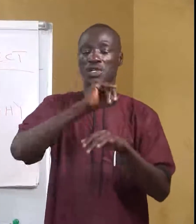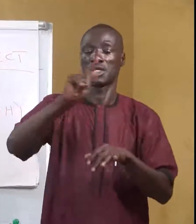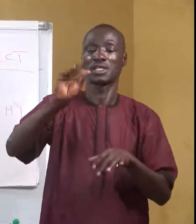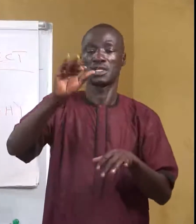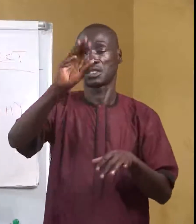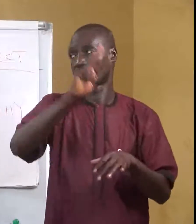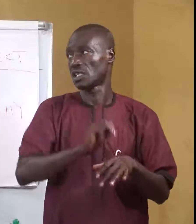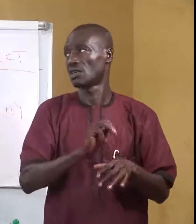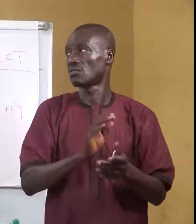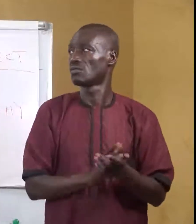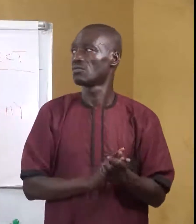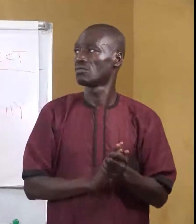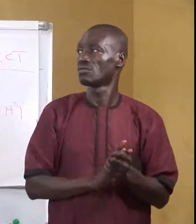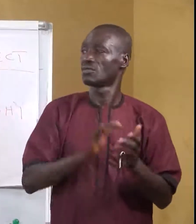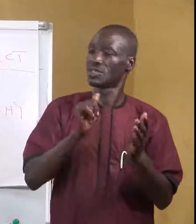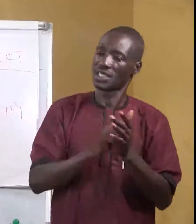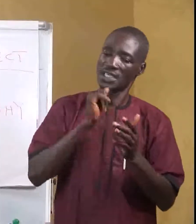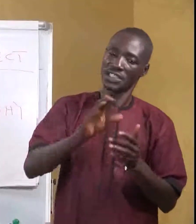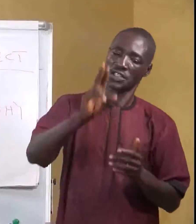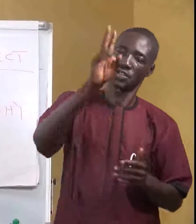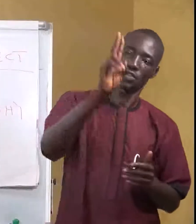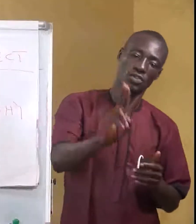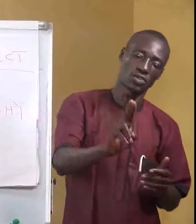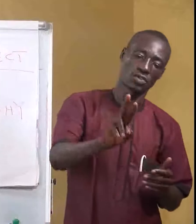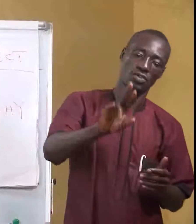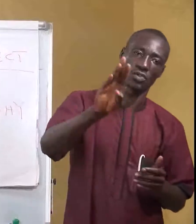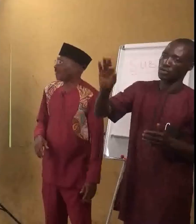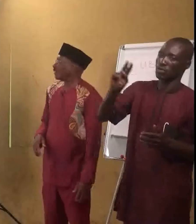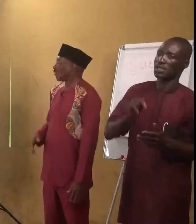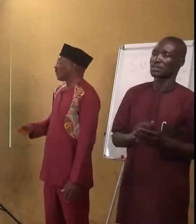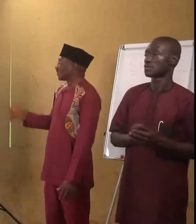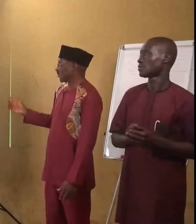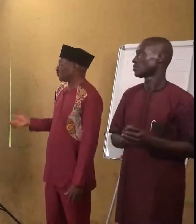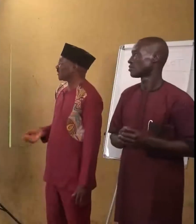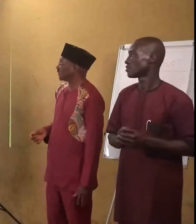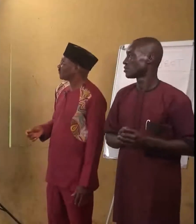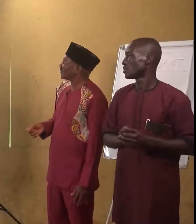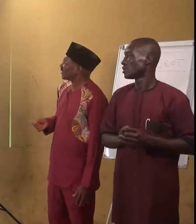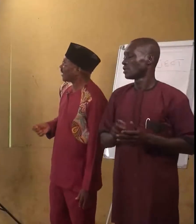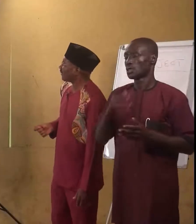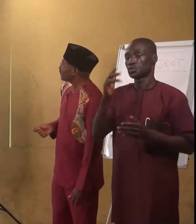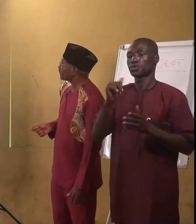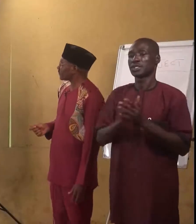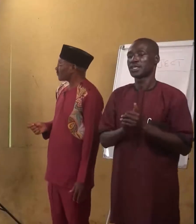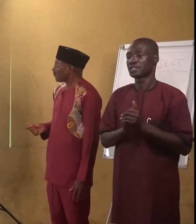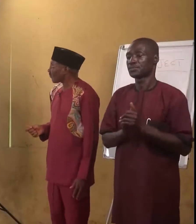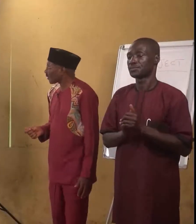different cultural background. That is that with urban settlement. Urban settlement.